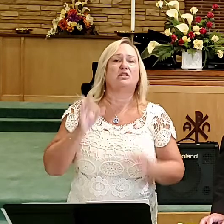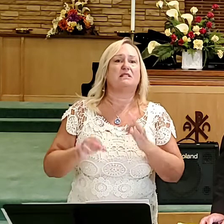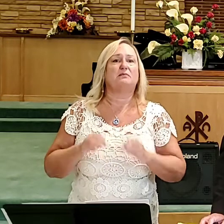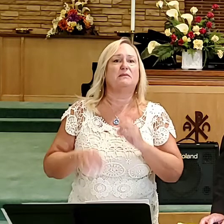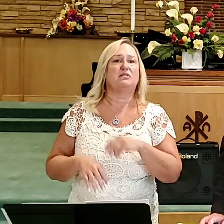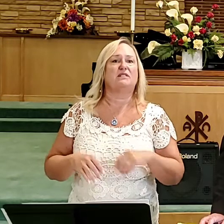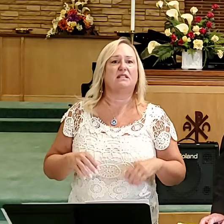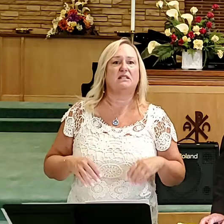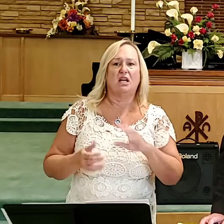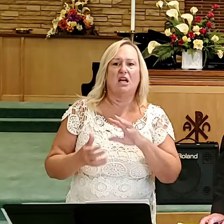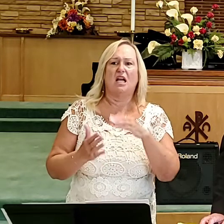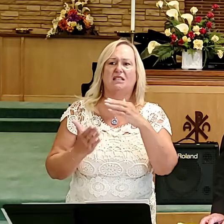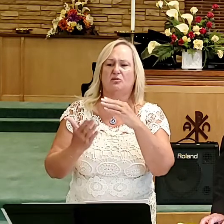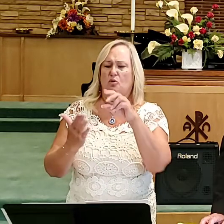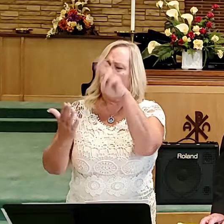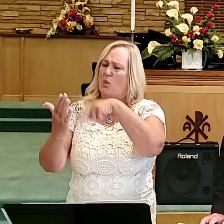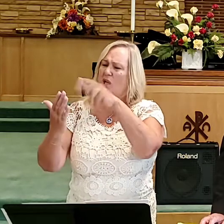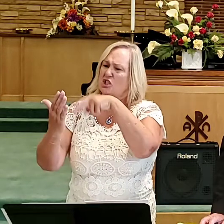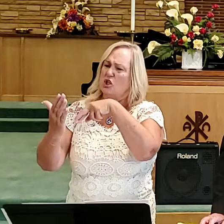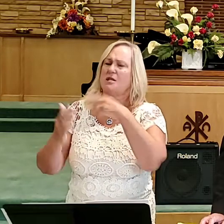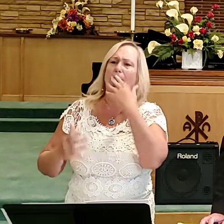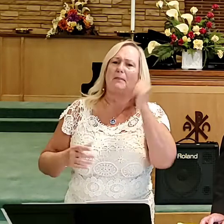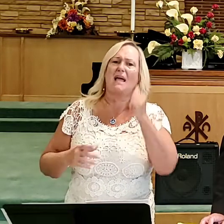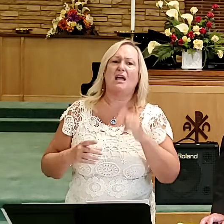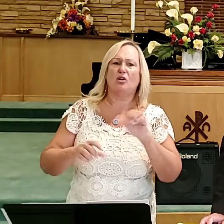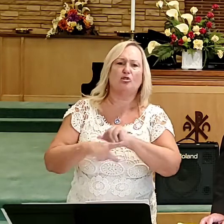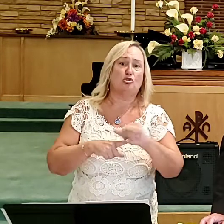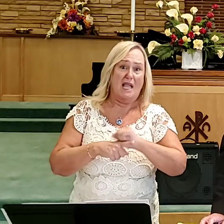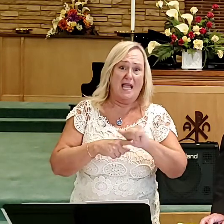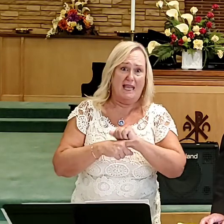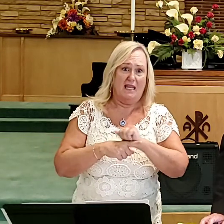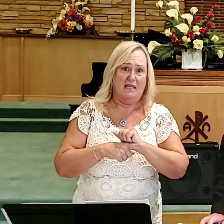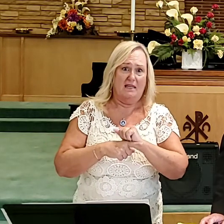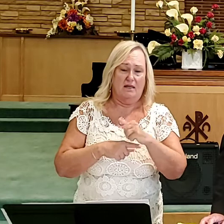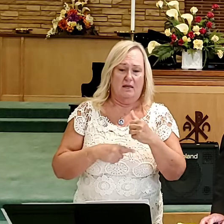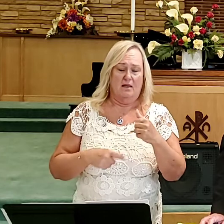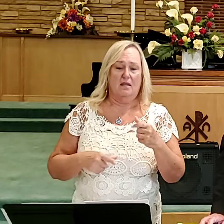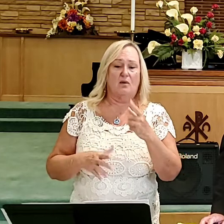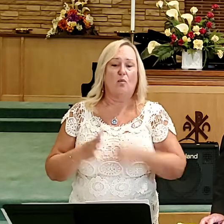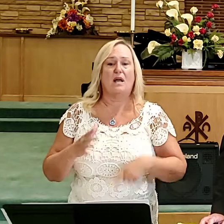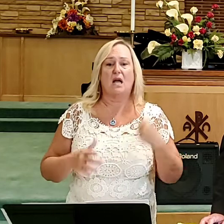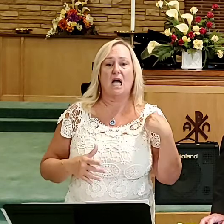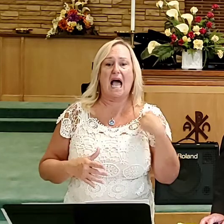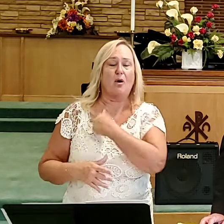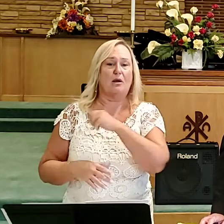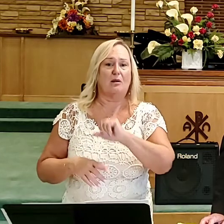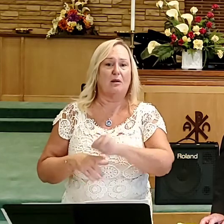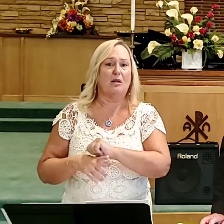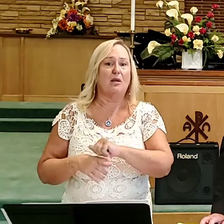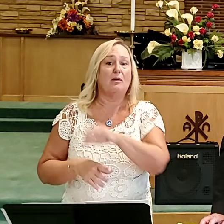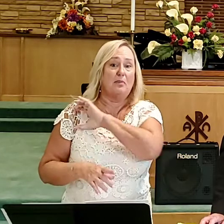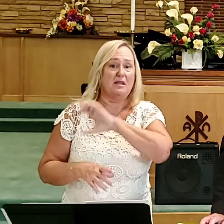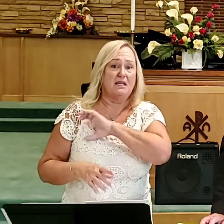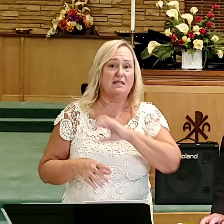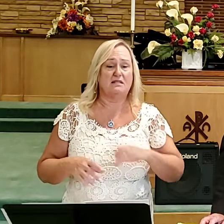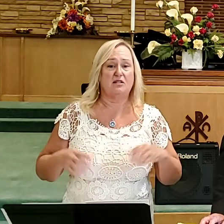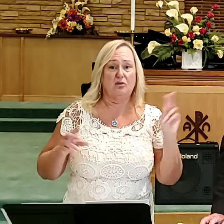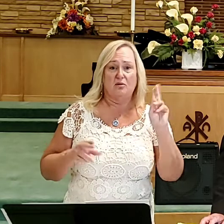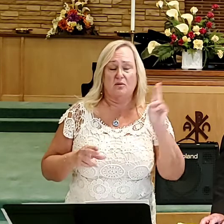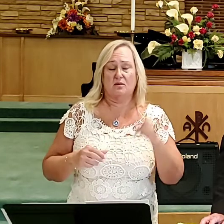justice ministry has researched an effective, better training alternative than what our police force here locally currently